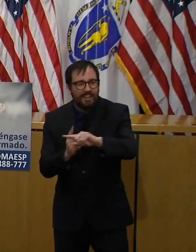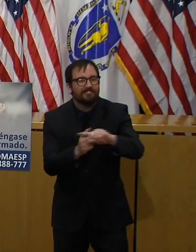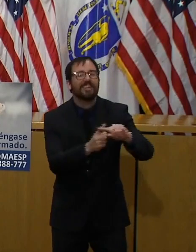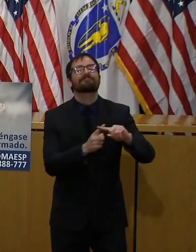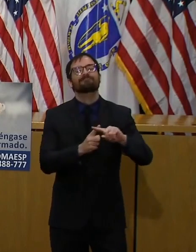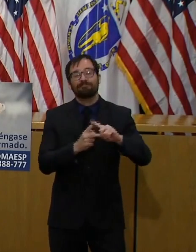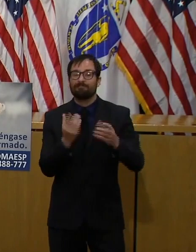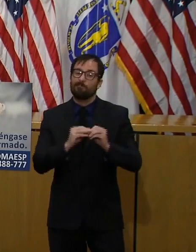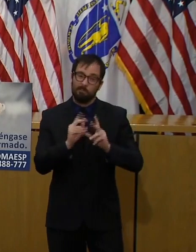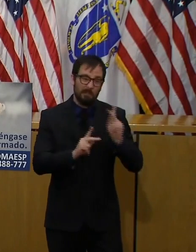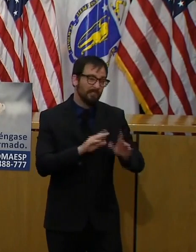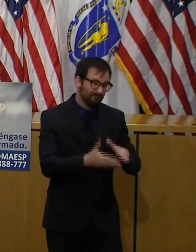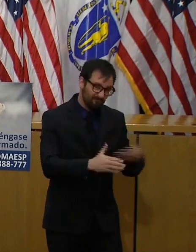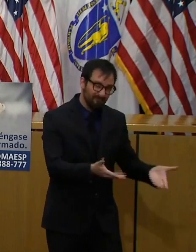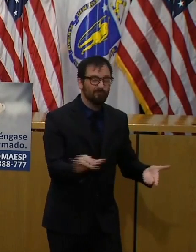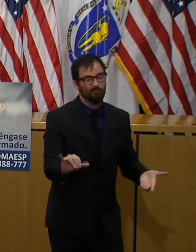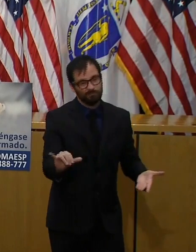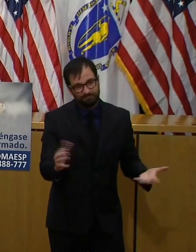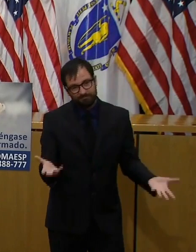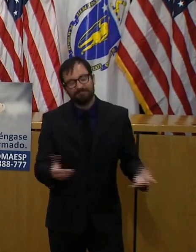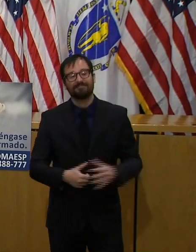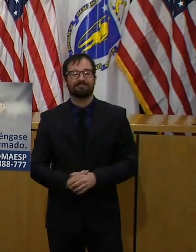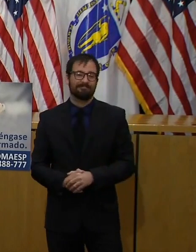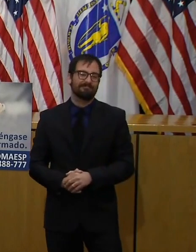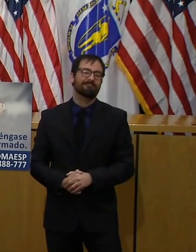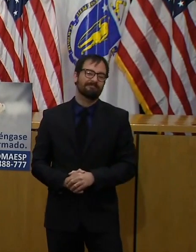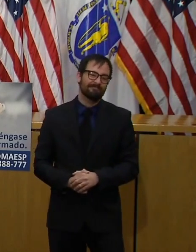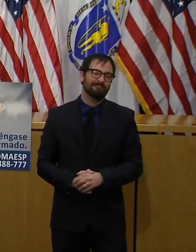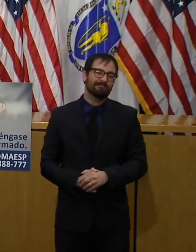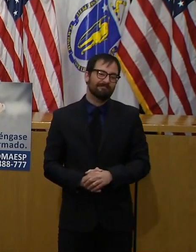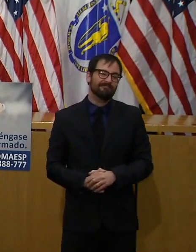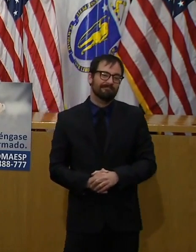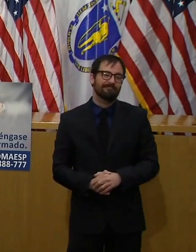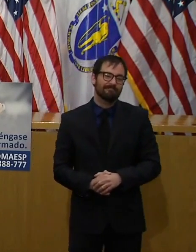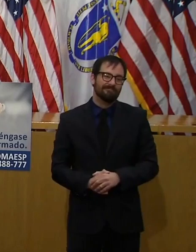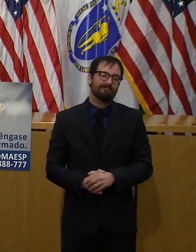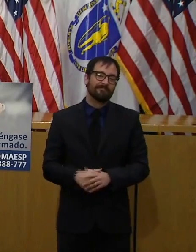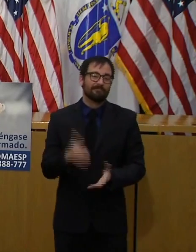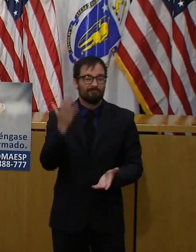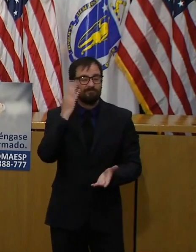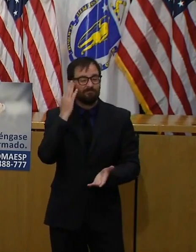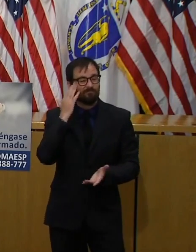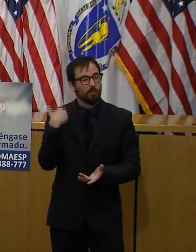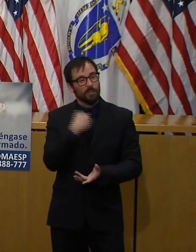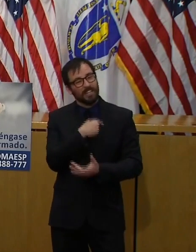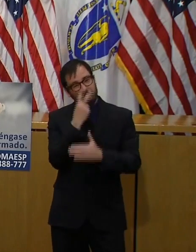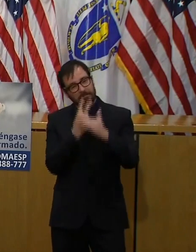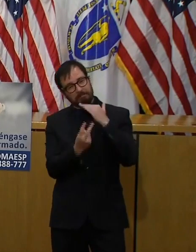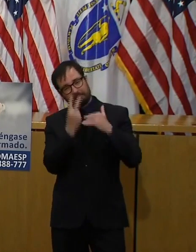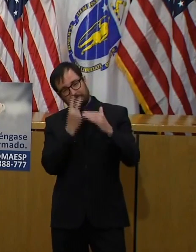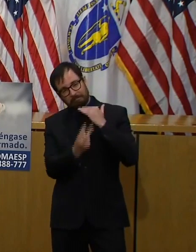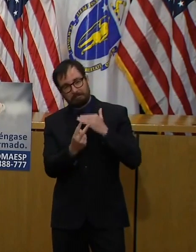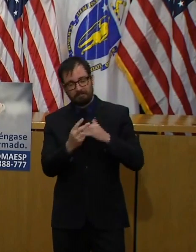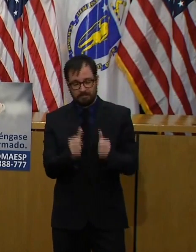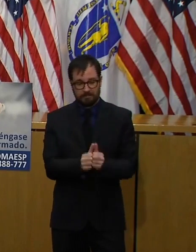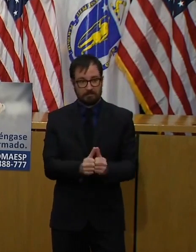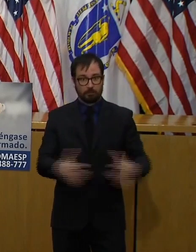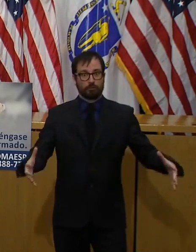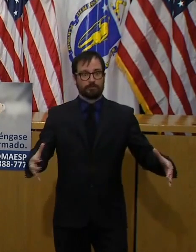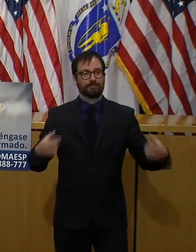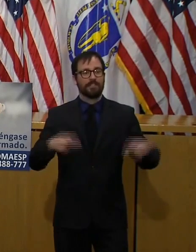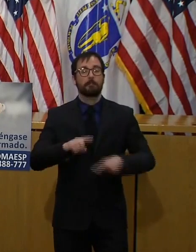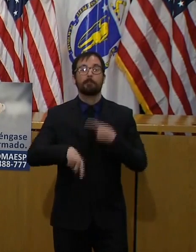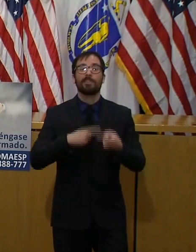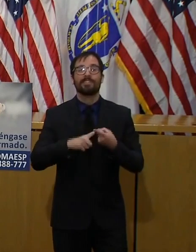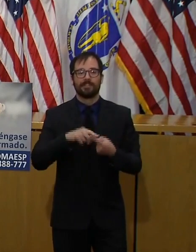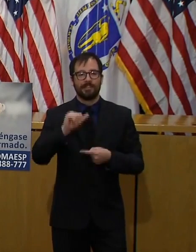would begin somewhere around April 10th, and we expect to see a peak in cases sometime later this month. And as we've